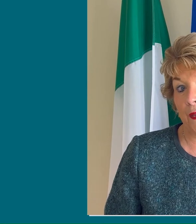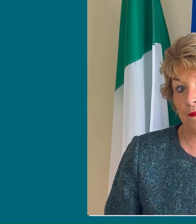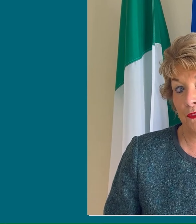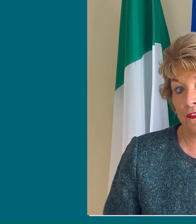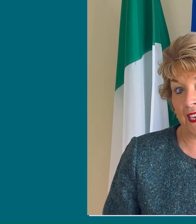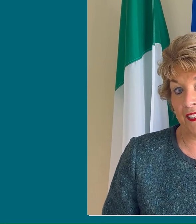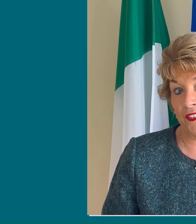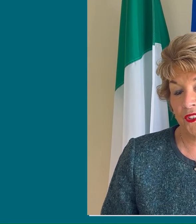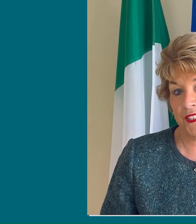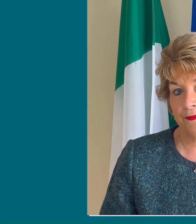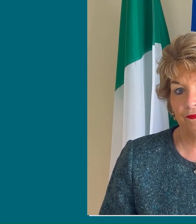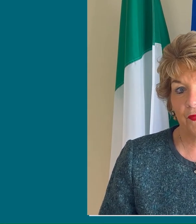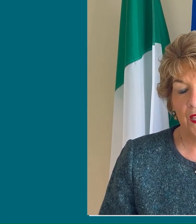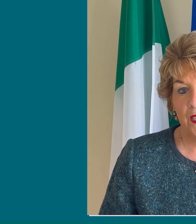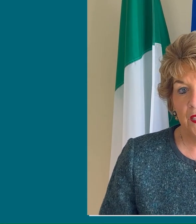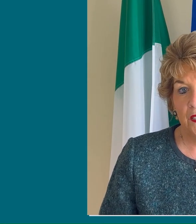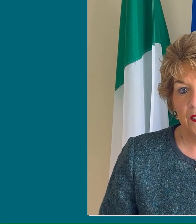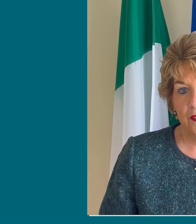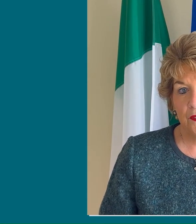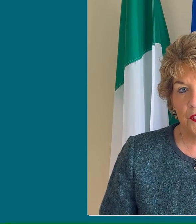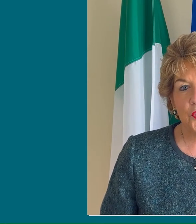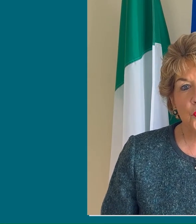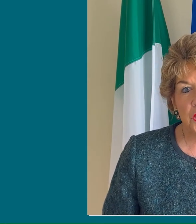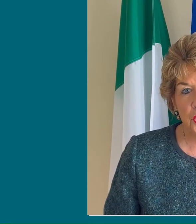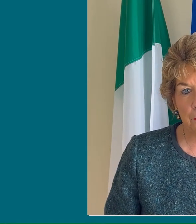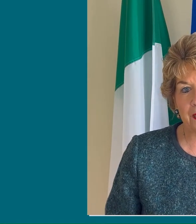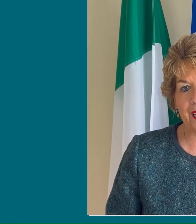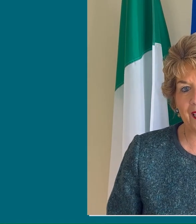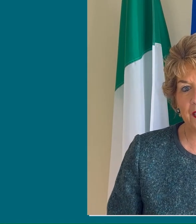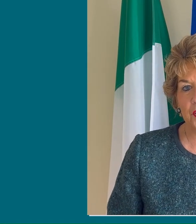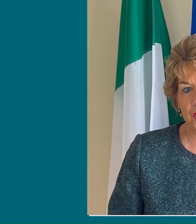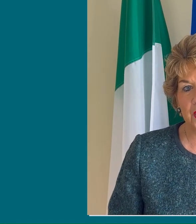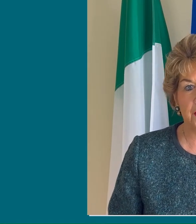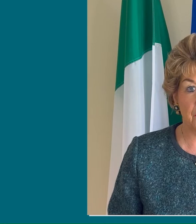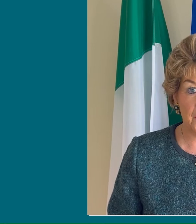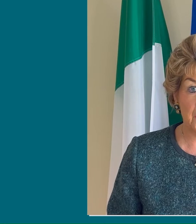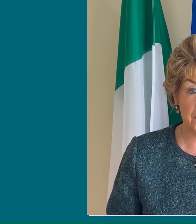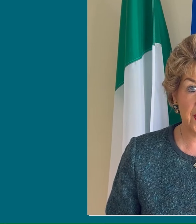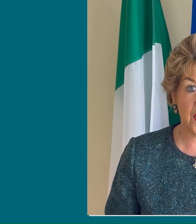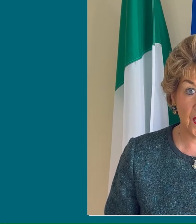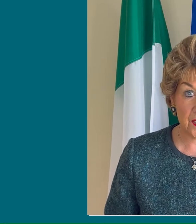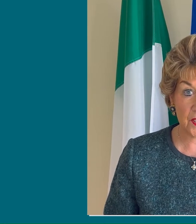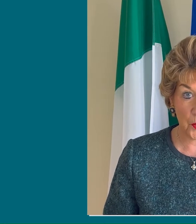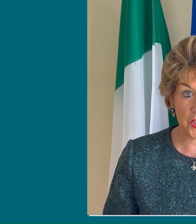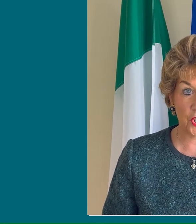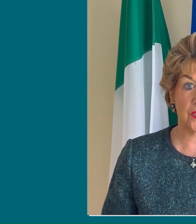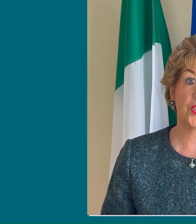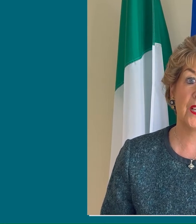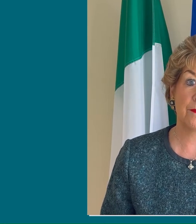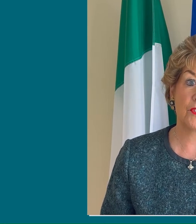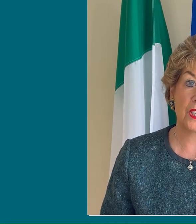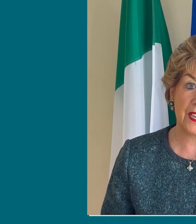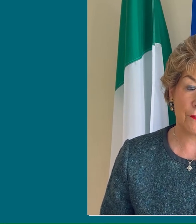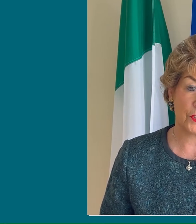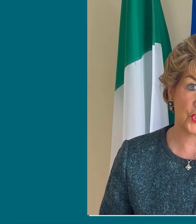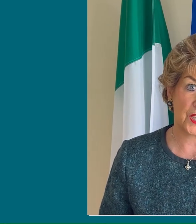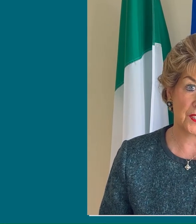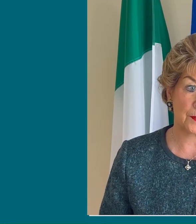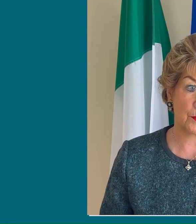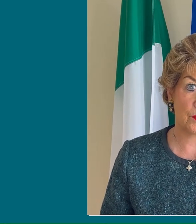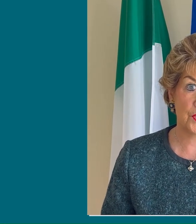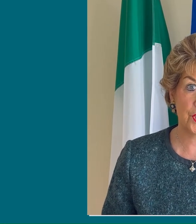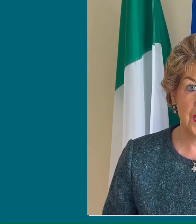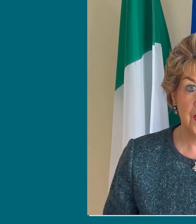with MU values. The strategic plan indicates that this is a consequential time to leverage